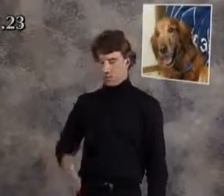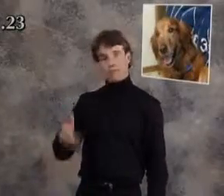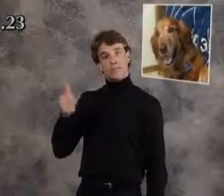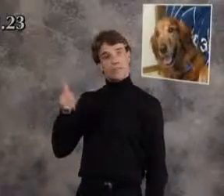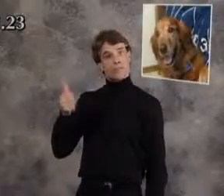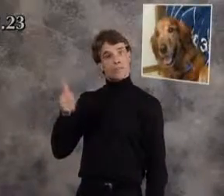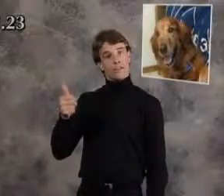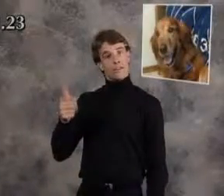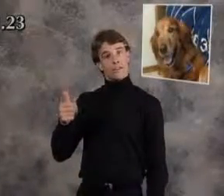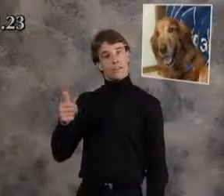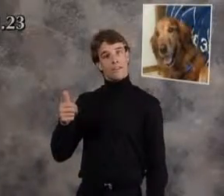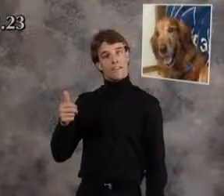Dog.